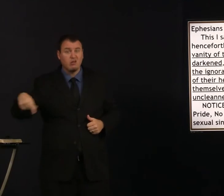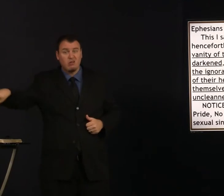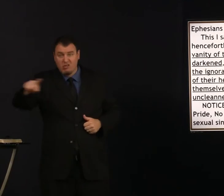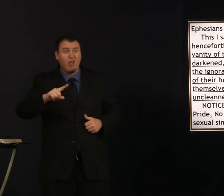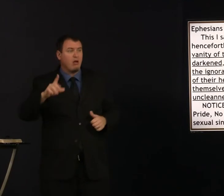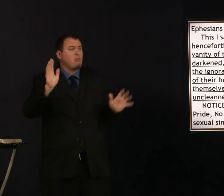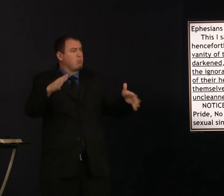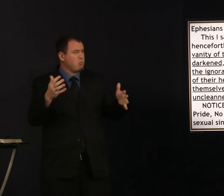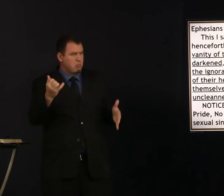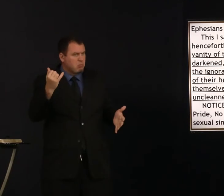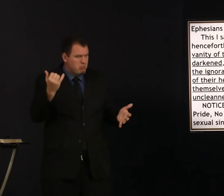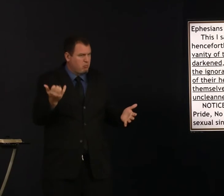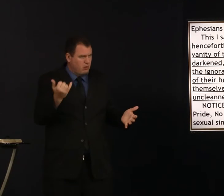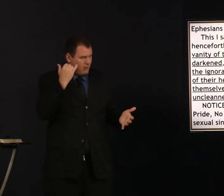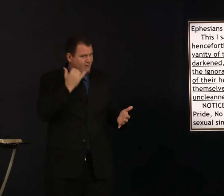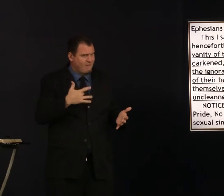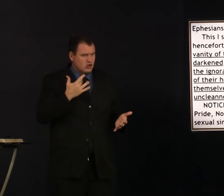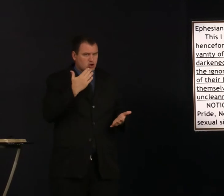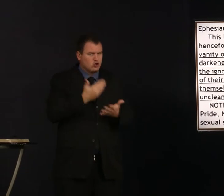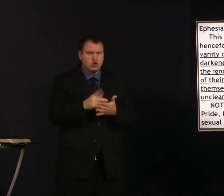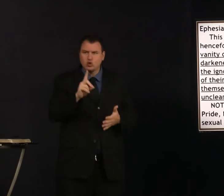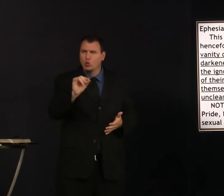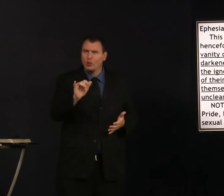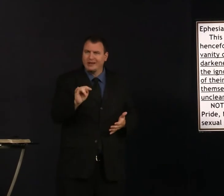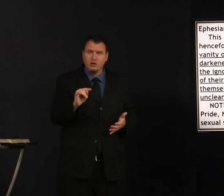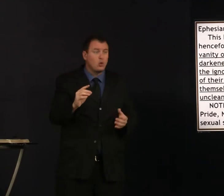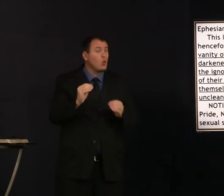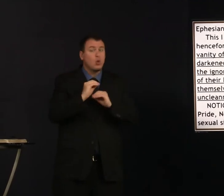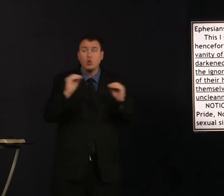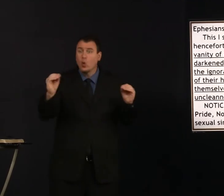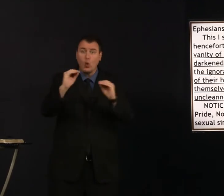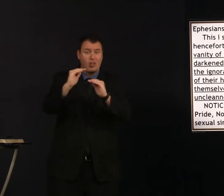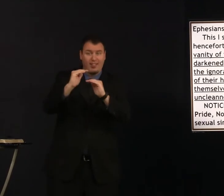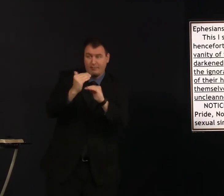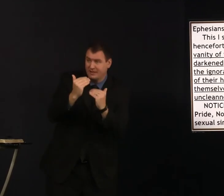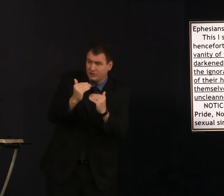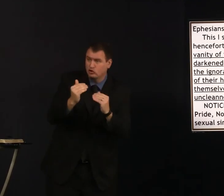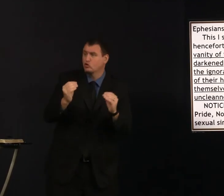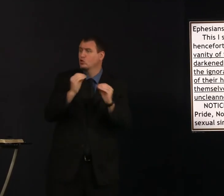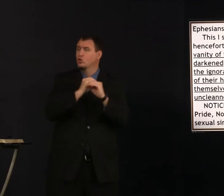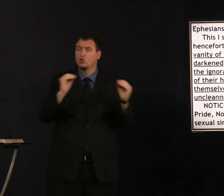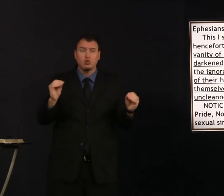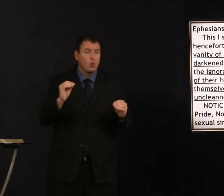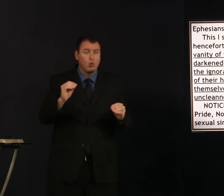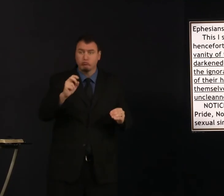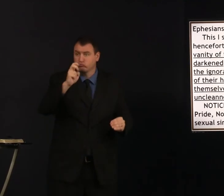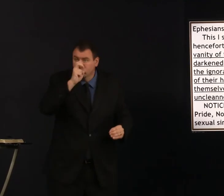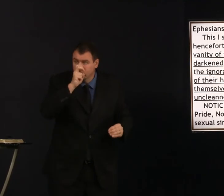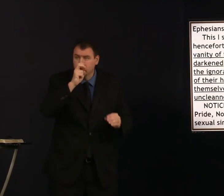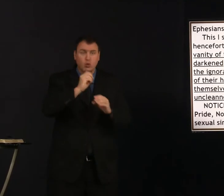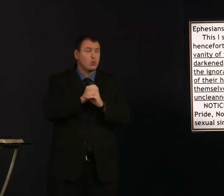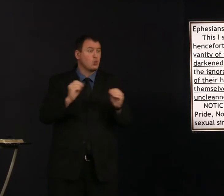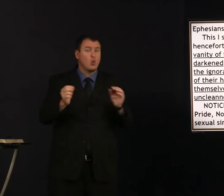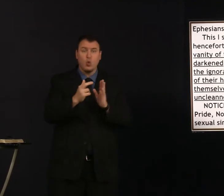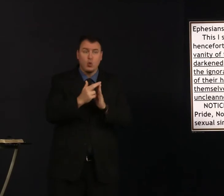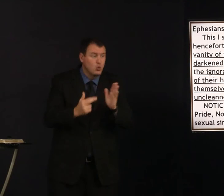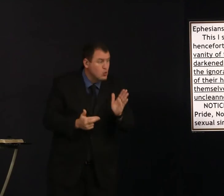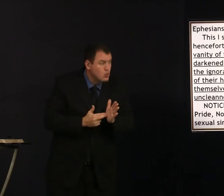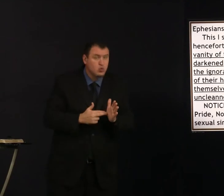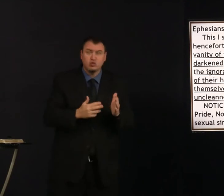That's what many of the people in the world do. If it feels good, do it. There's no limits, no strictness,